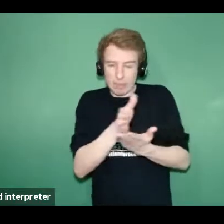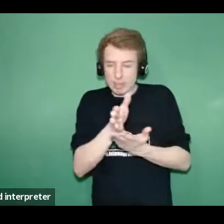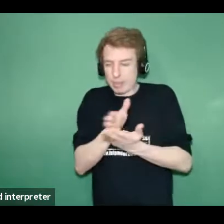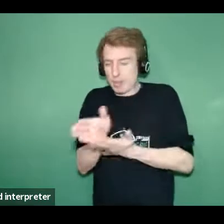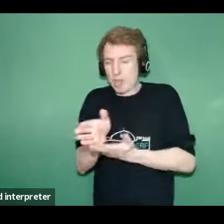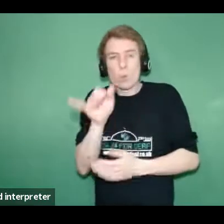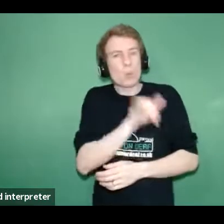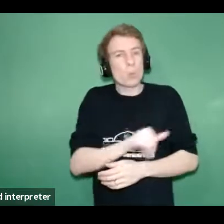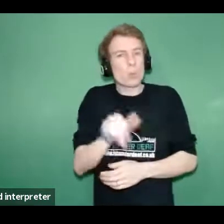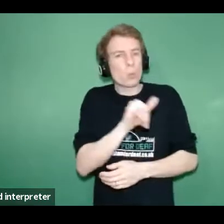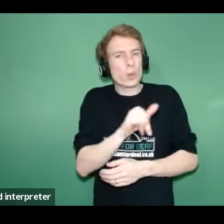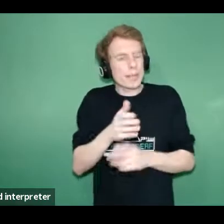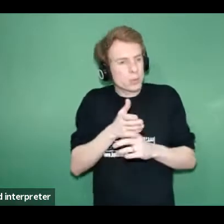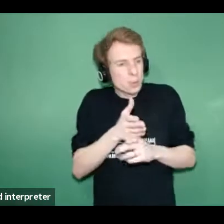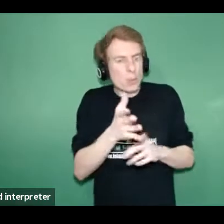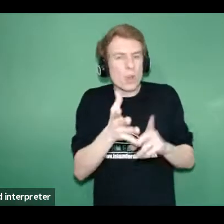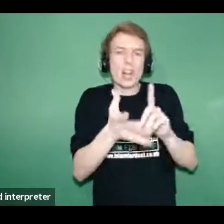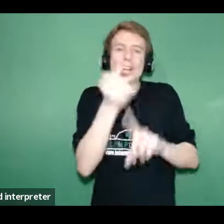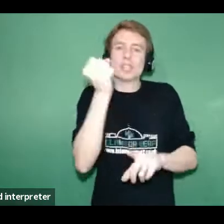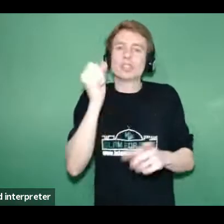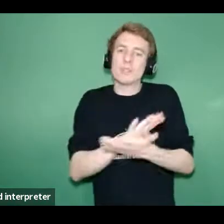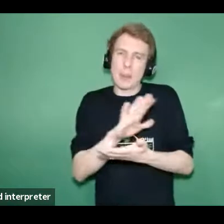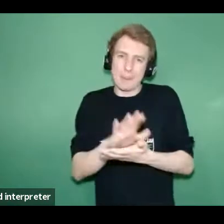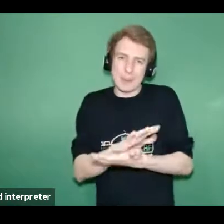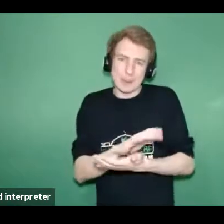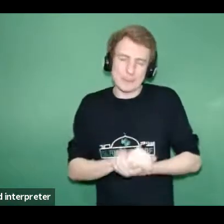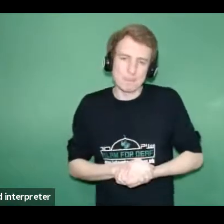to the people a great number of messengers.